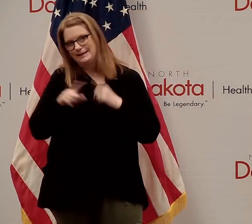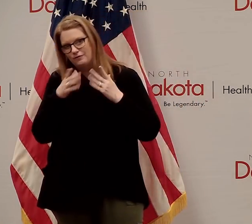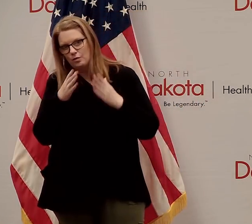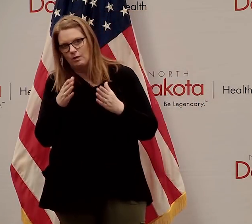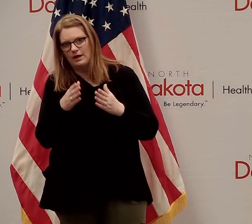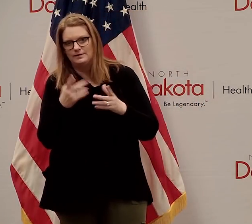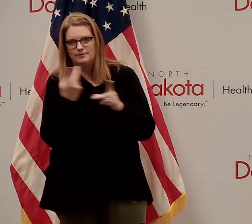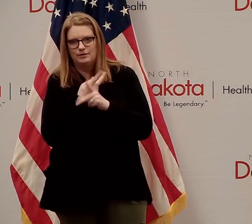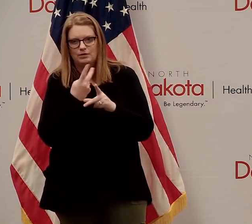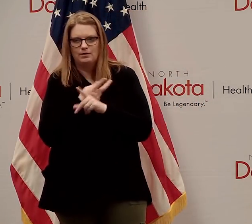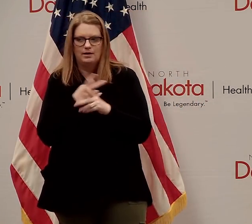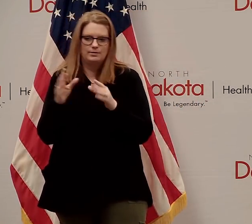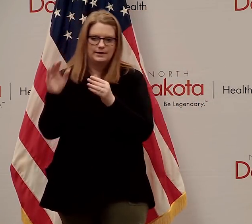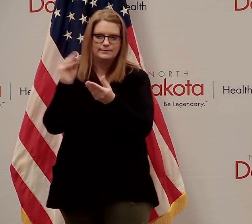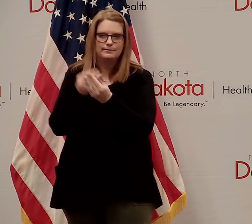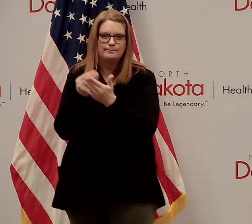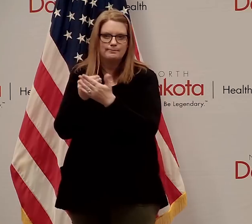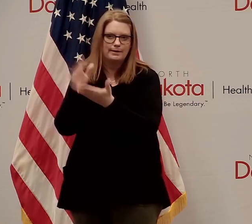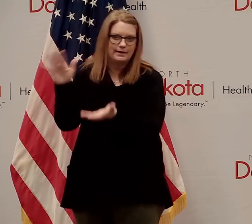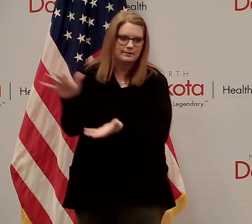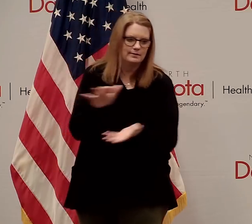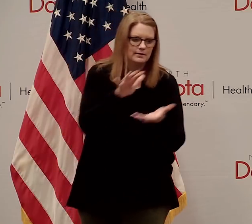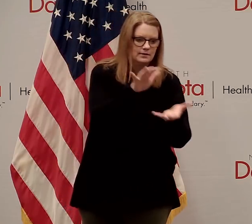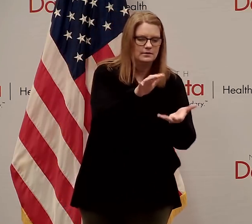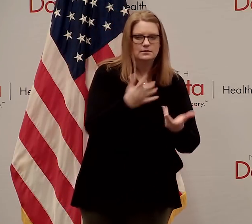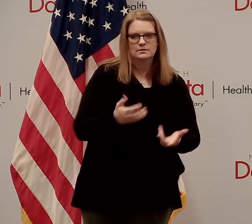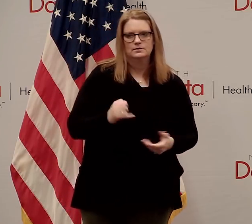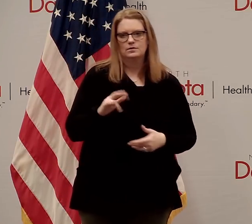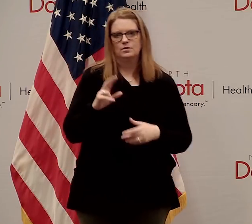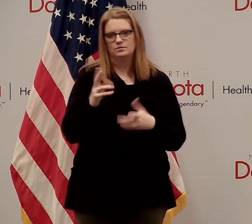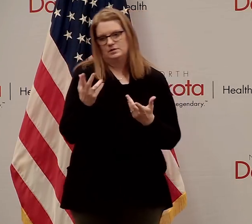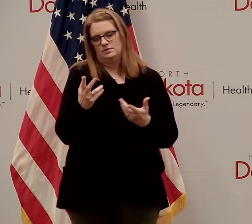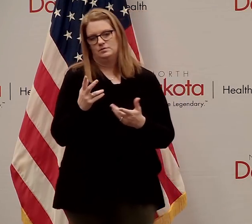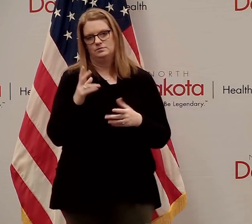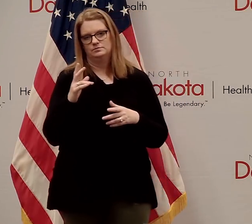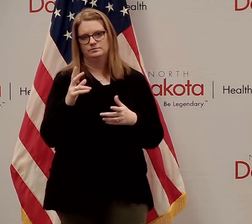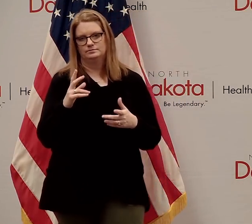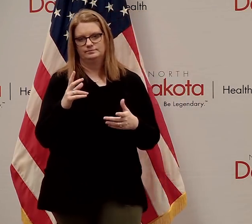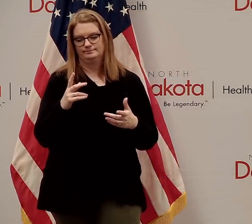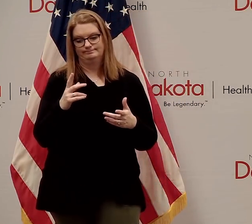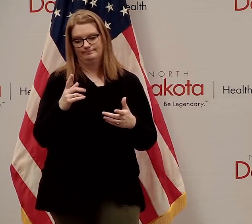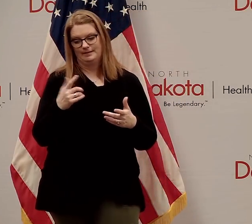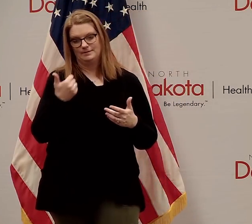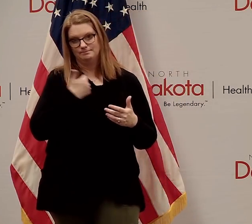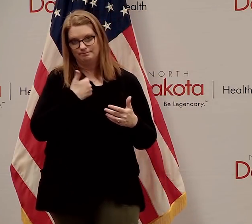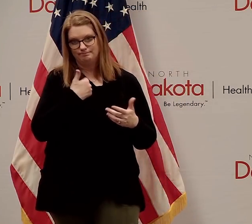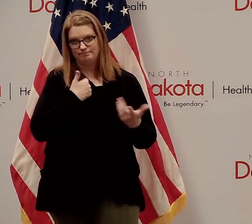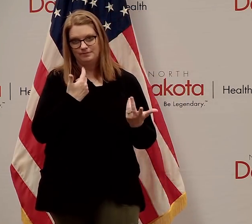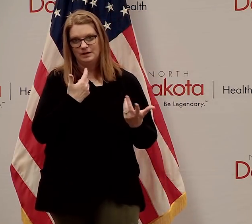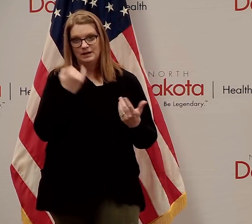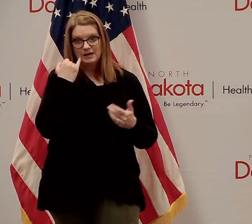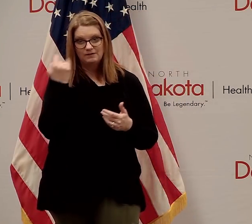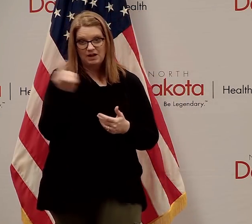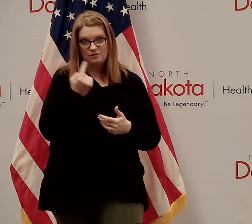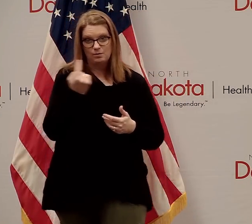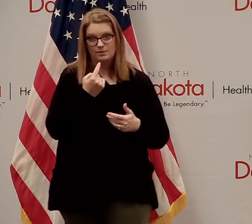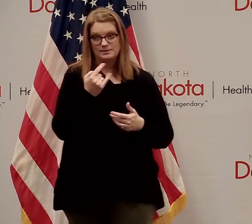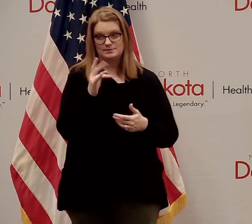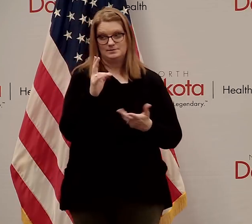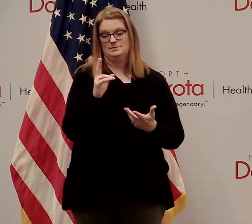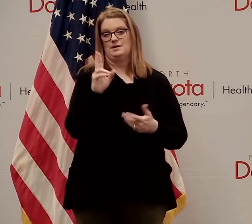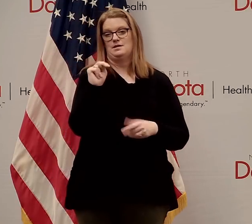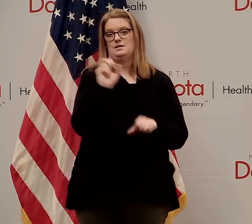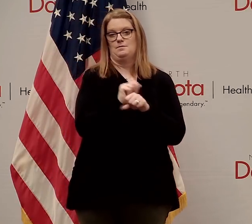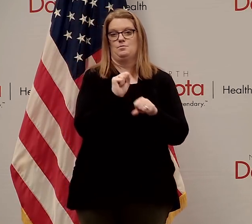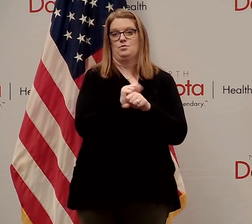find another way to use the funding for the state for COVID-related expenses. But I would argue that if everybody's unemployed related to COVID,